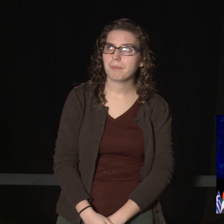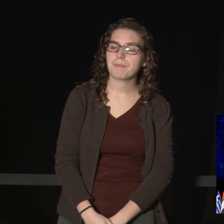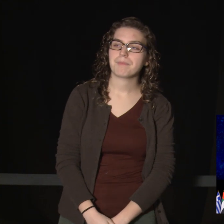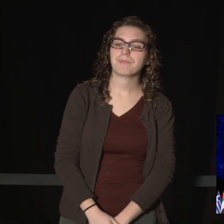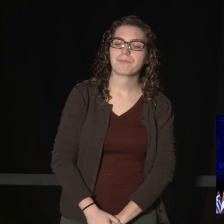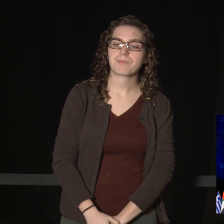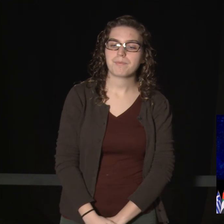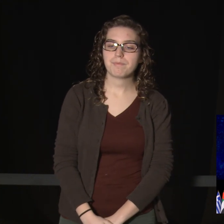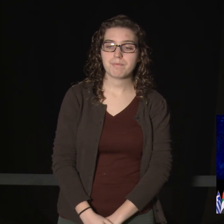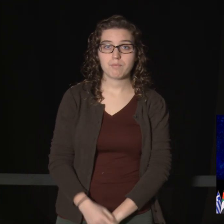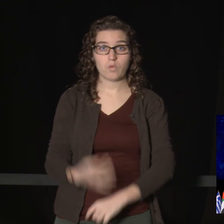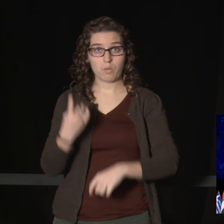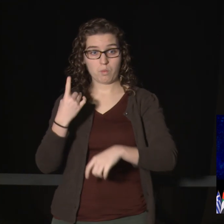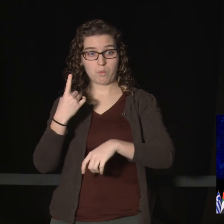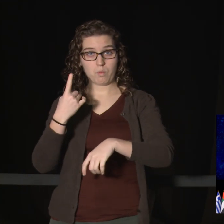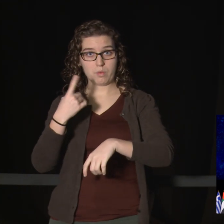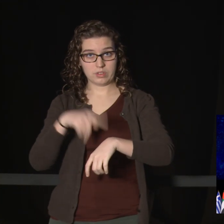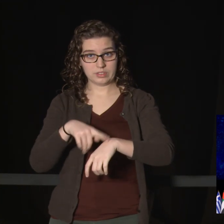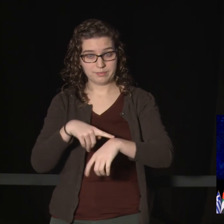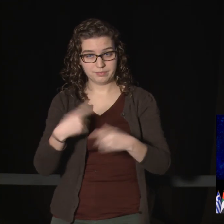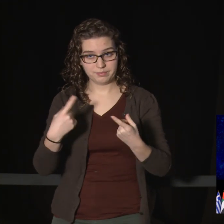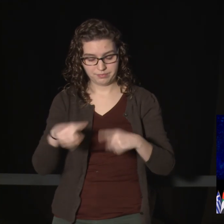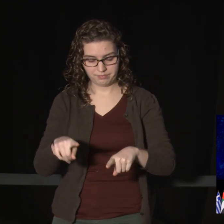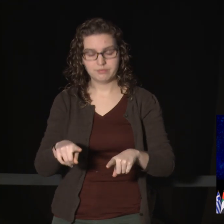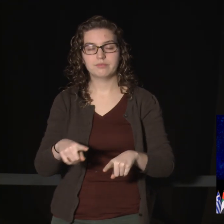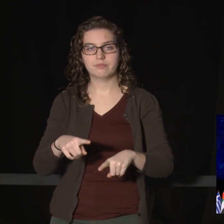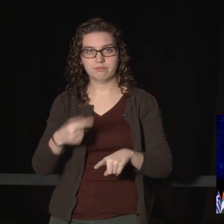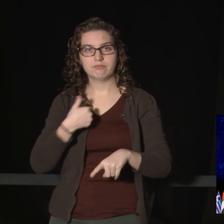One of them, while I was in high school,